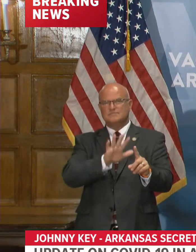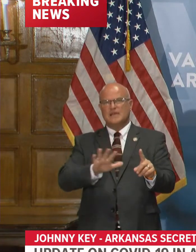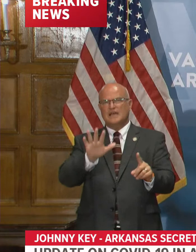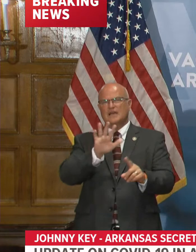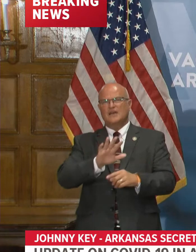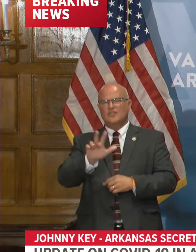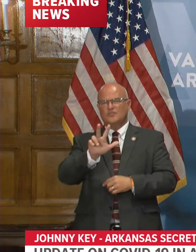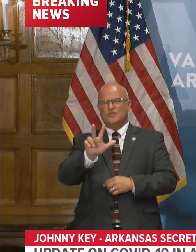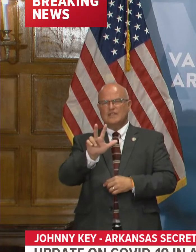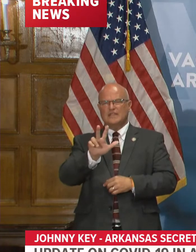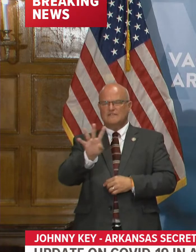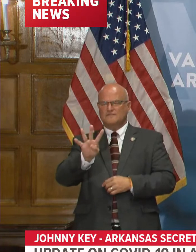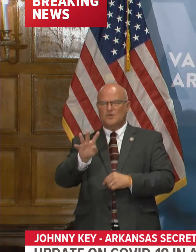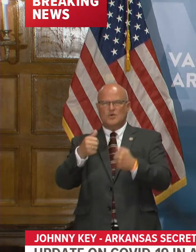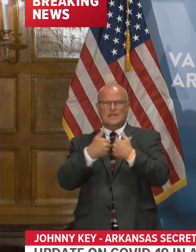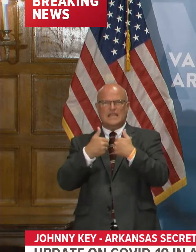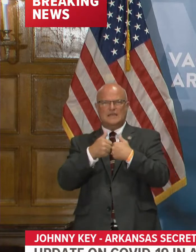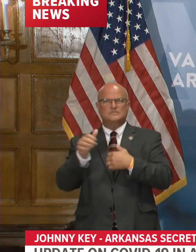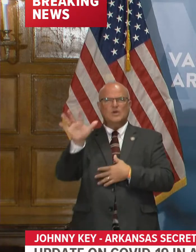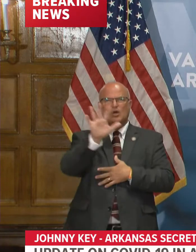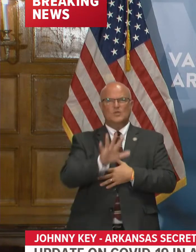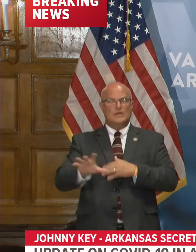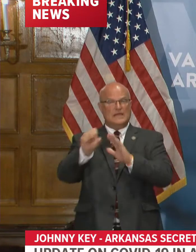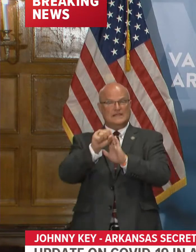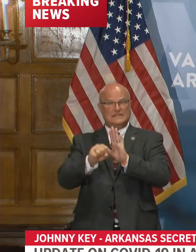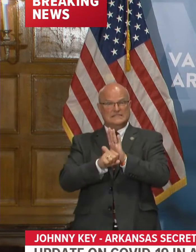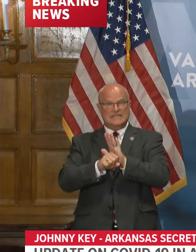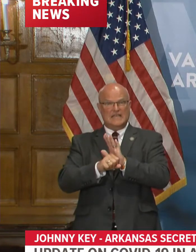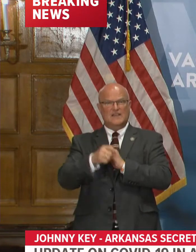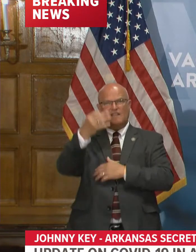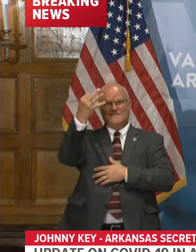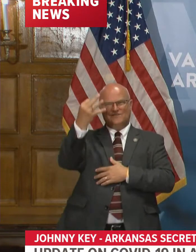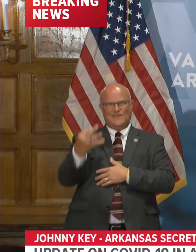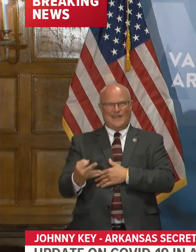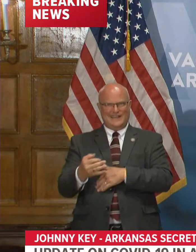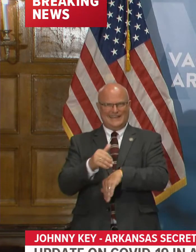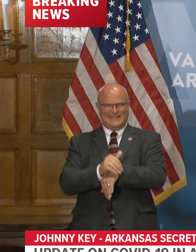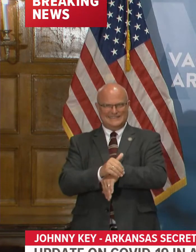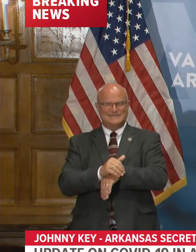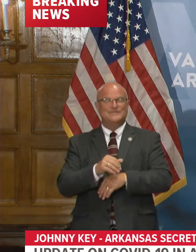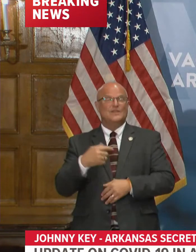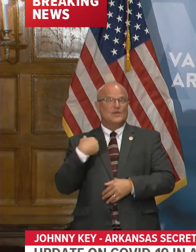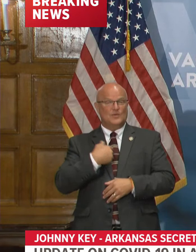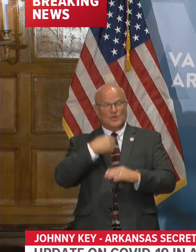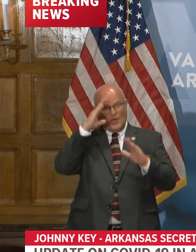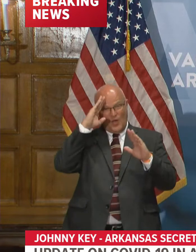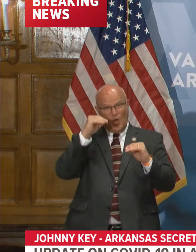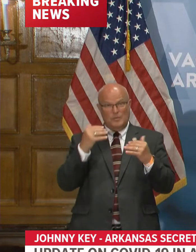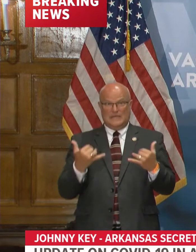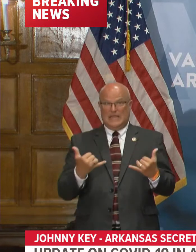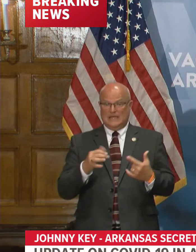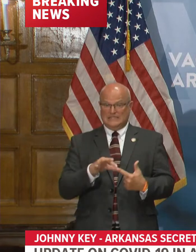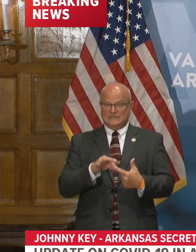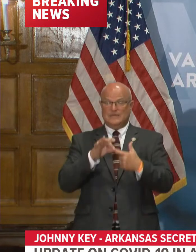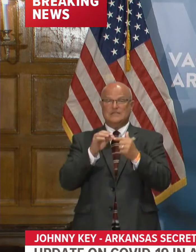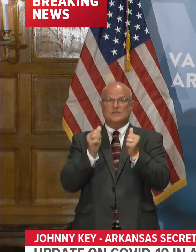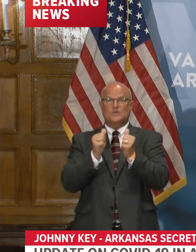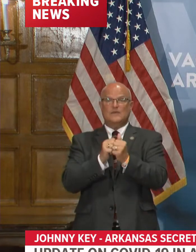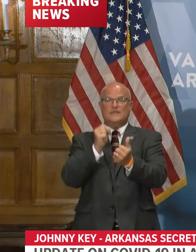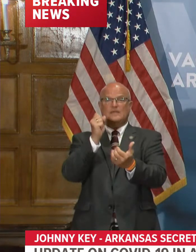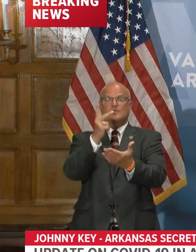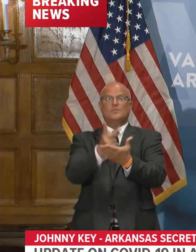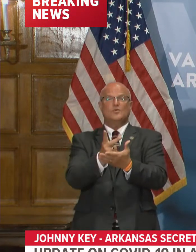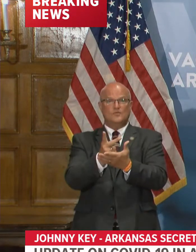4 games across the state on those Friday nights. We hope that now, especially with the